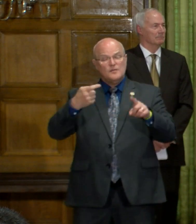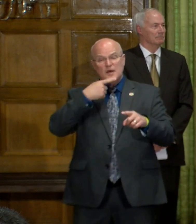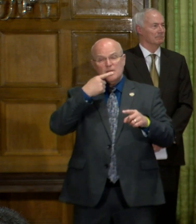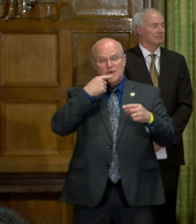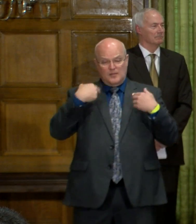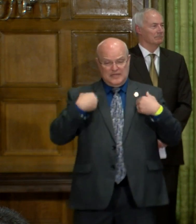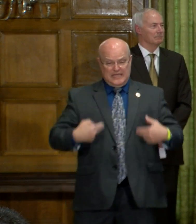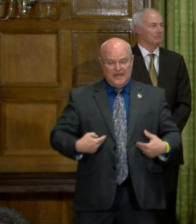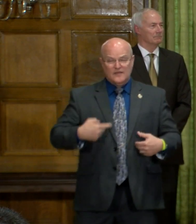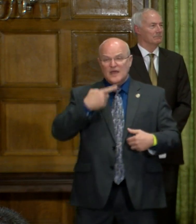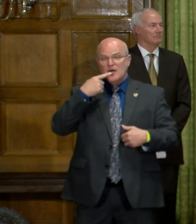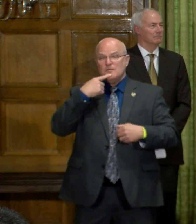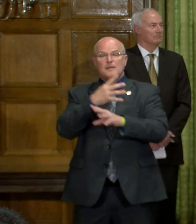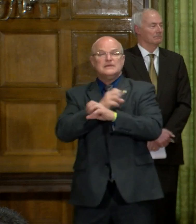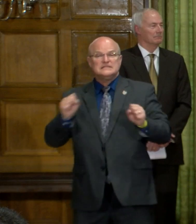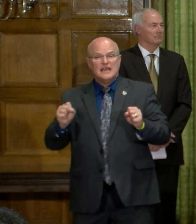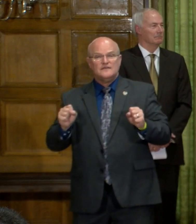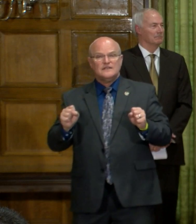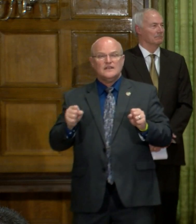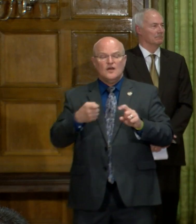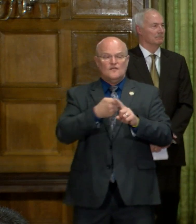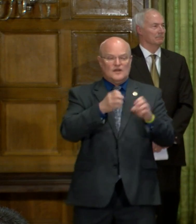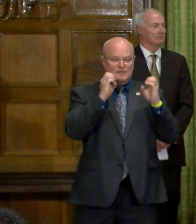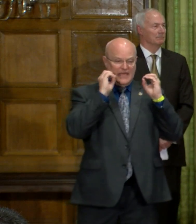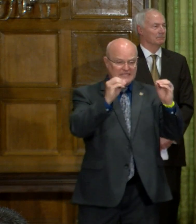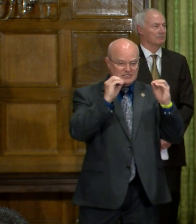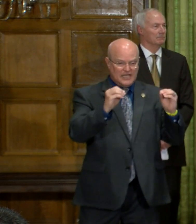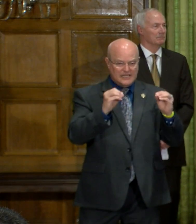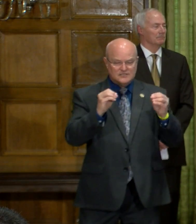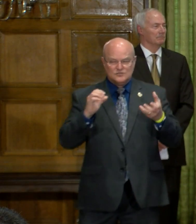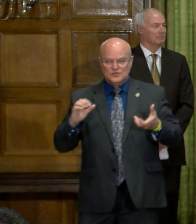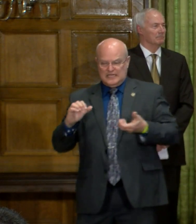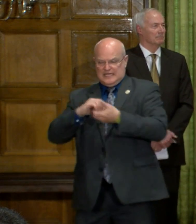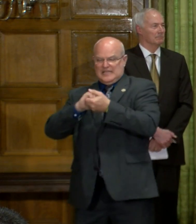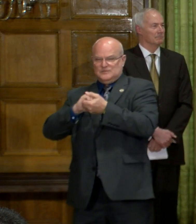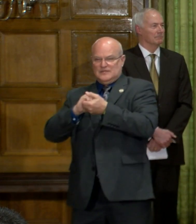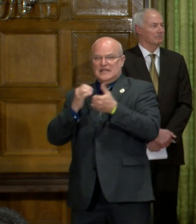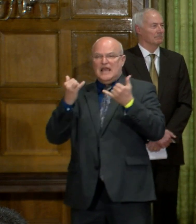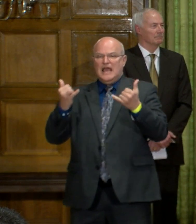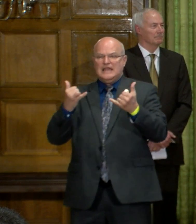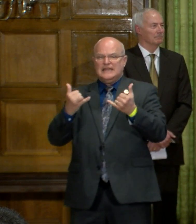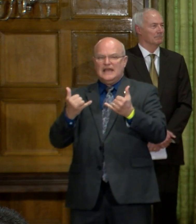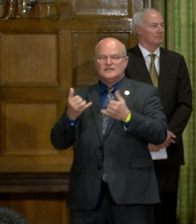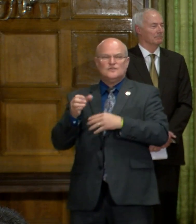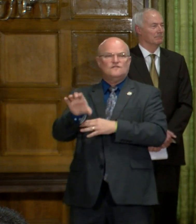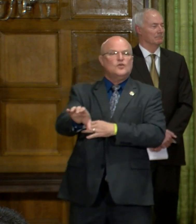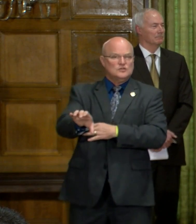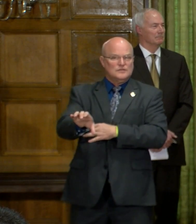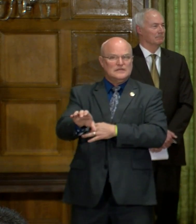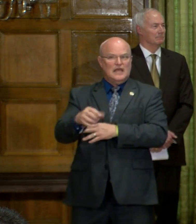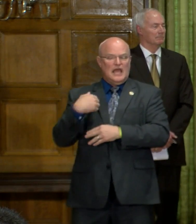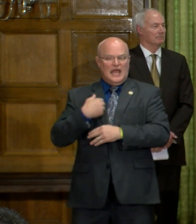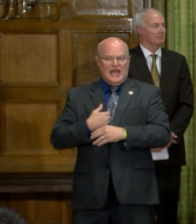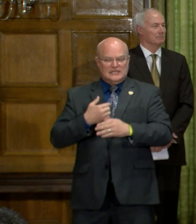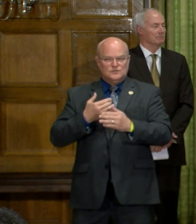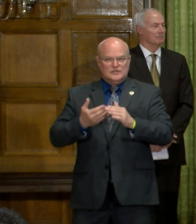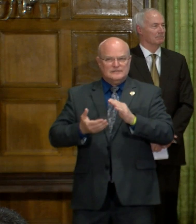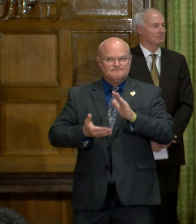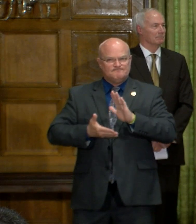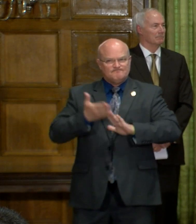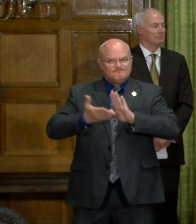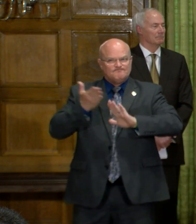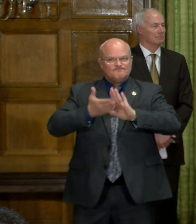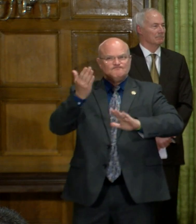public health standpoint, we have to move from education to engagement and now towards enforcement. And as we ramp up